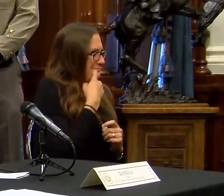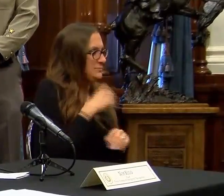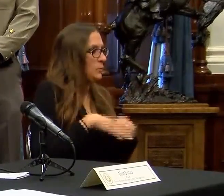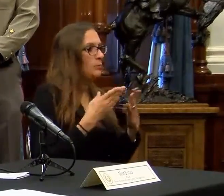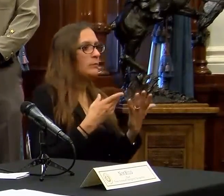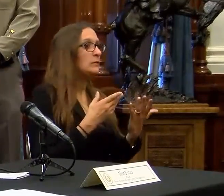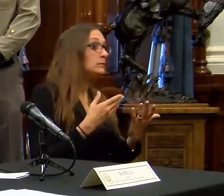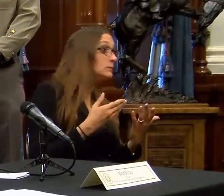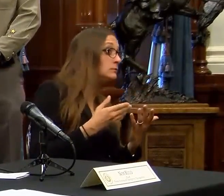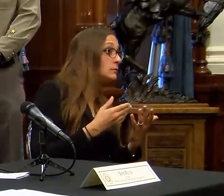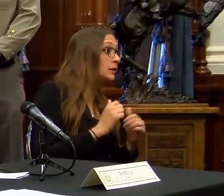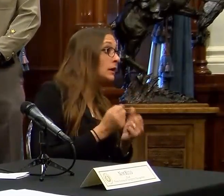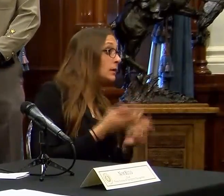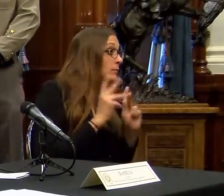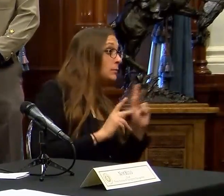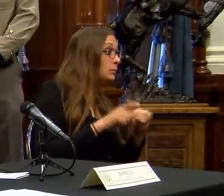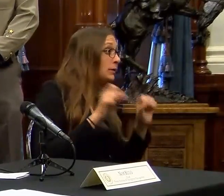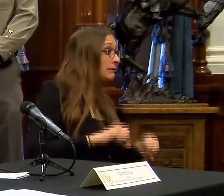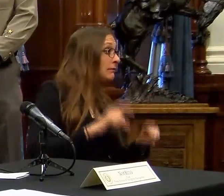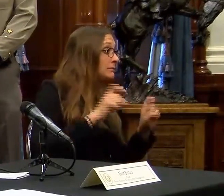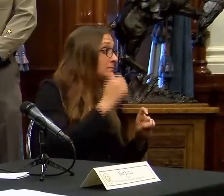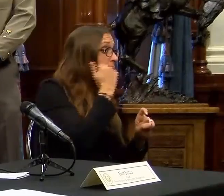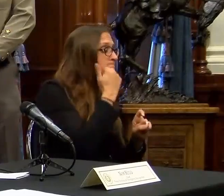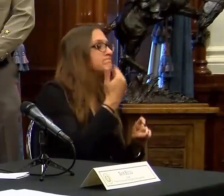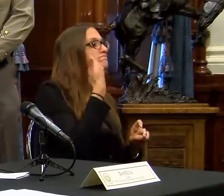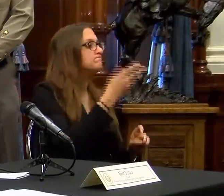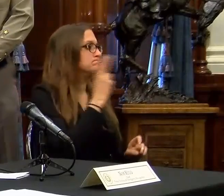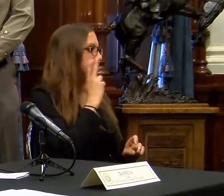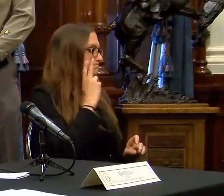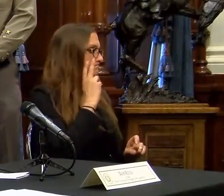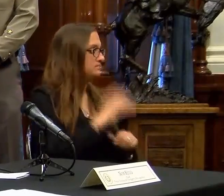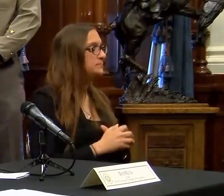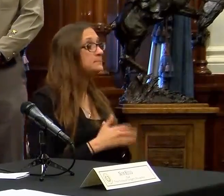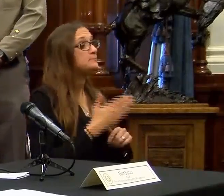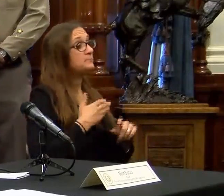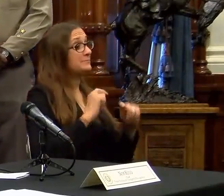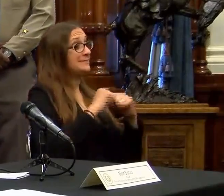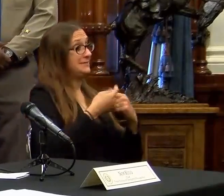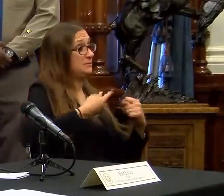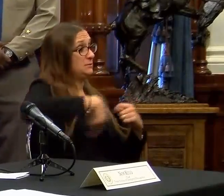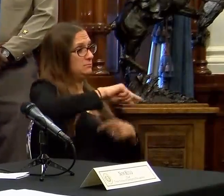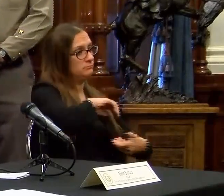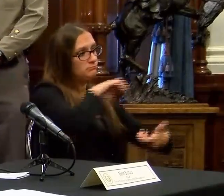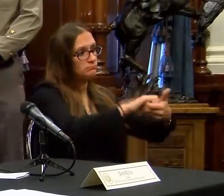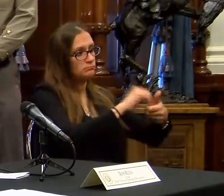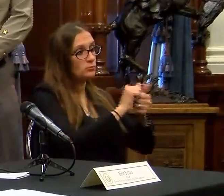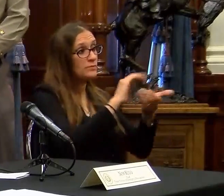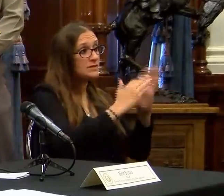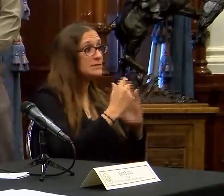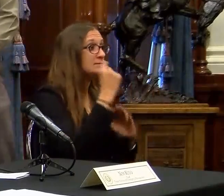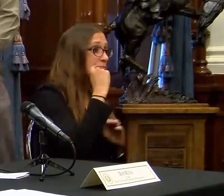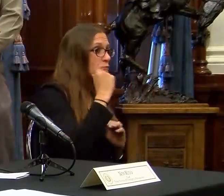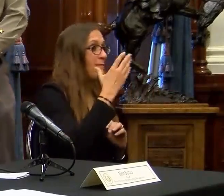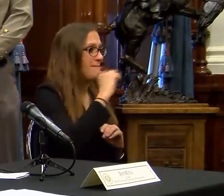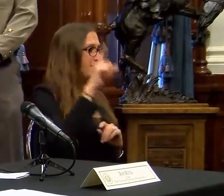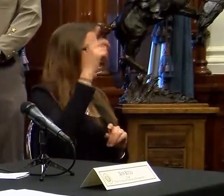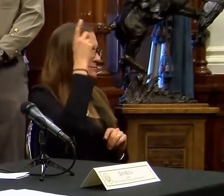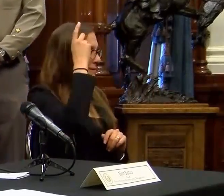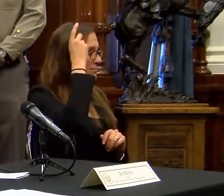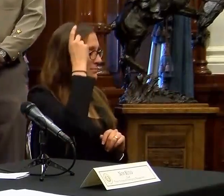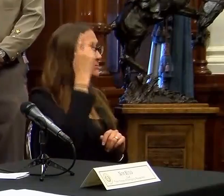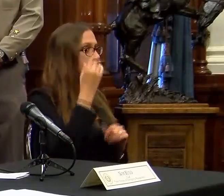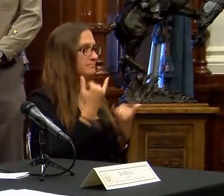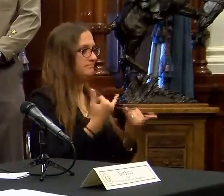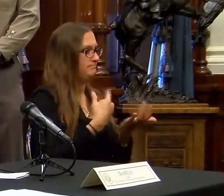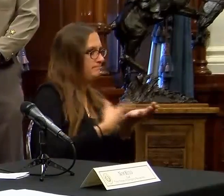soon to tell how many people they will be able to test each day. My team is also working with the cities of San Antonio and Dallas and is